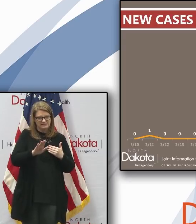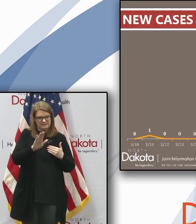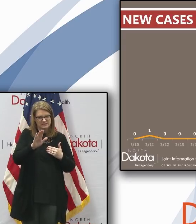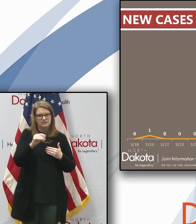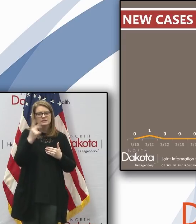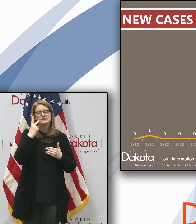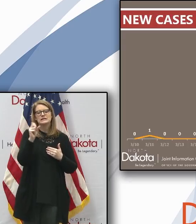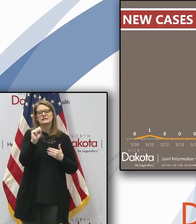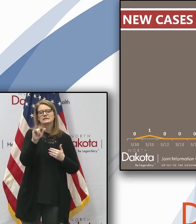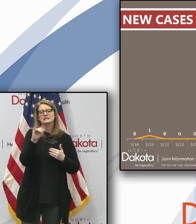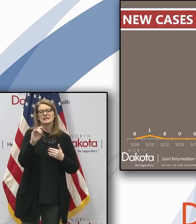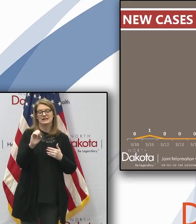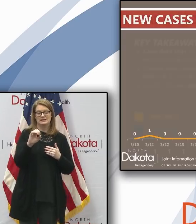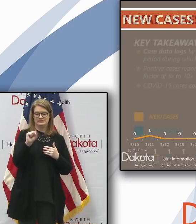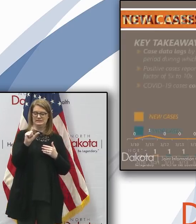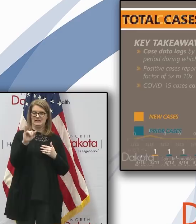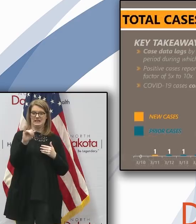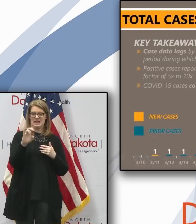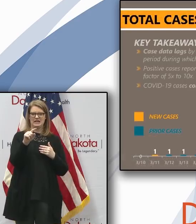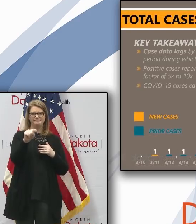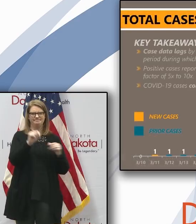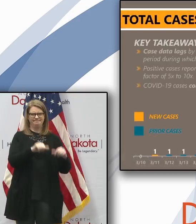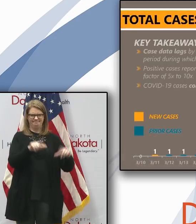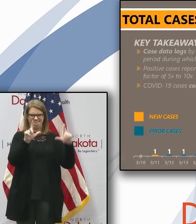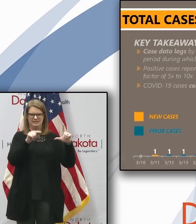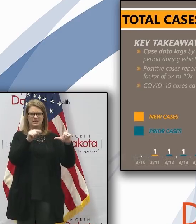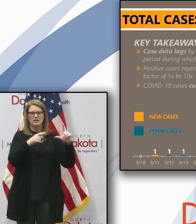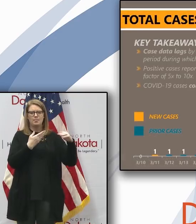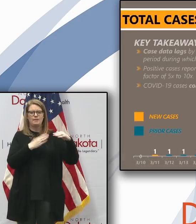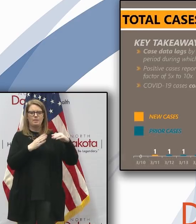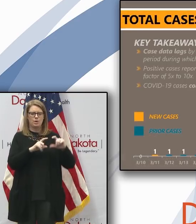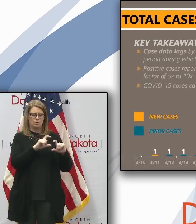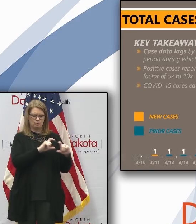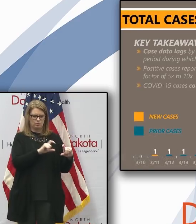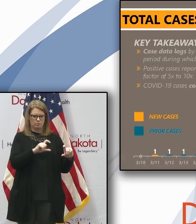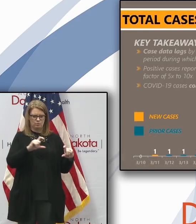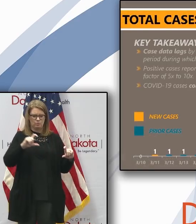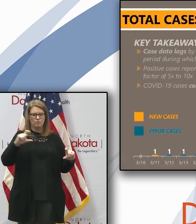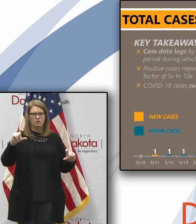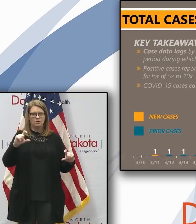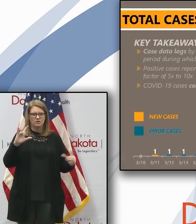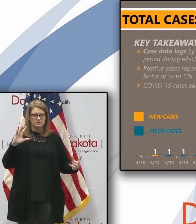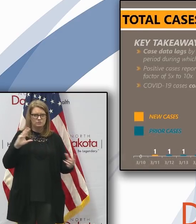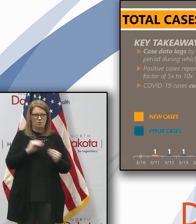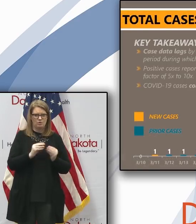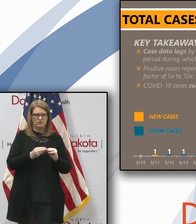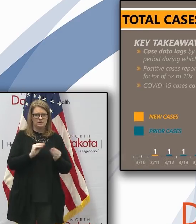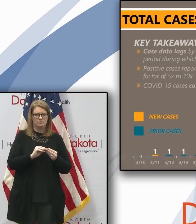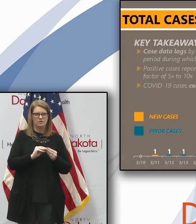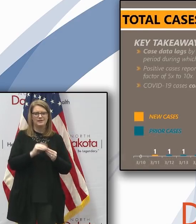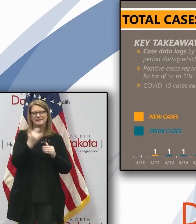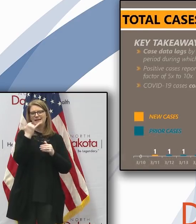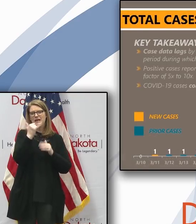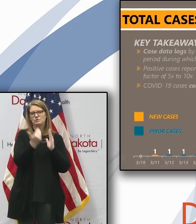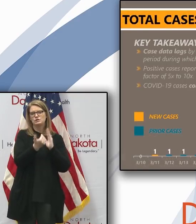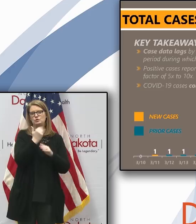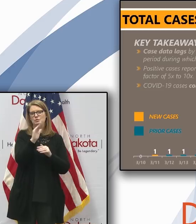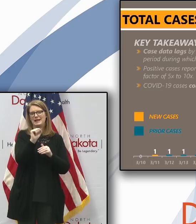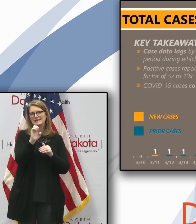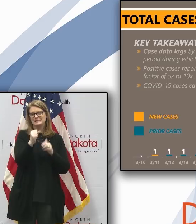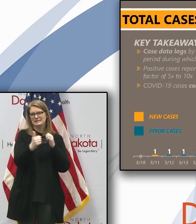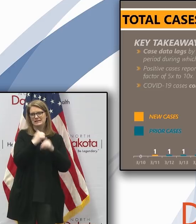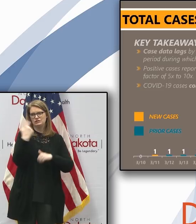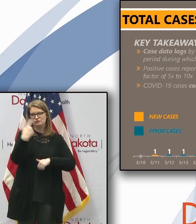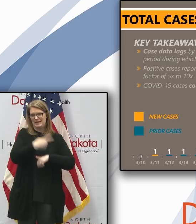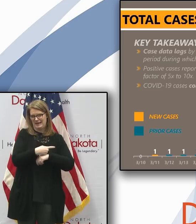includes, in this case, the blue underneath is the cumulative number and the yellow is the new cases per day, you can see